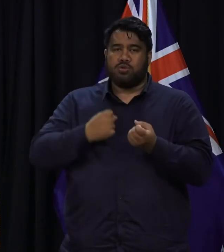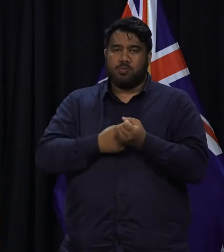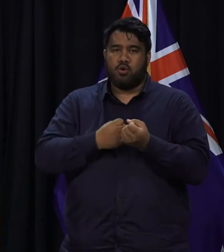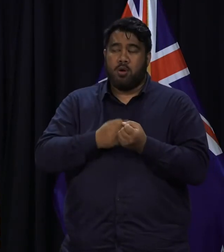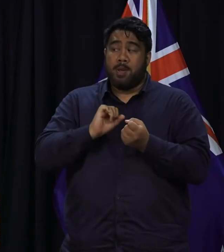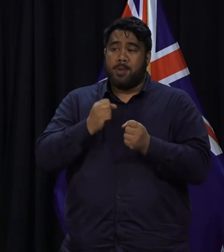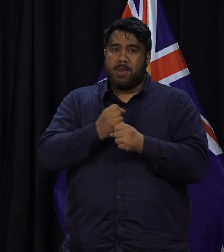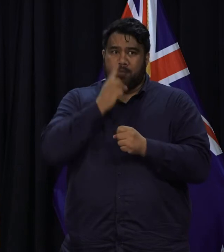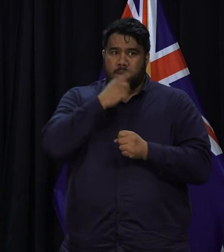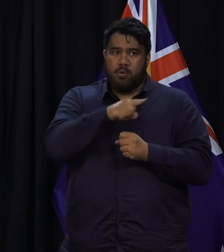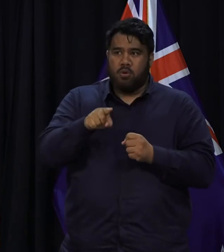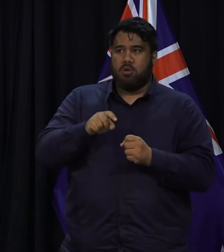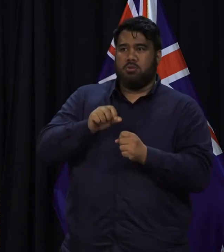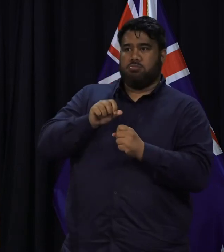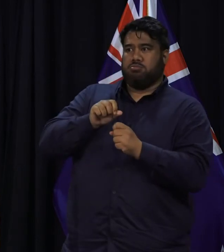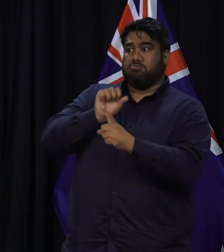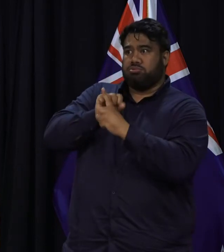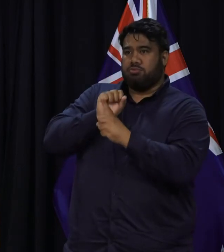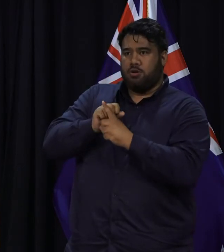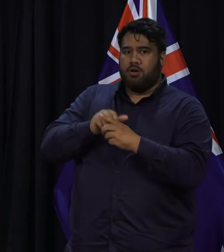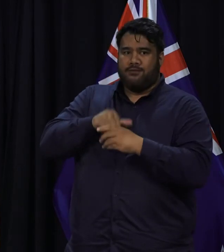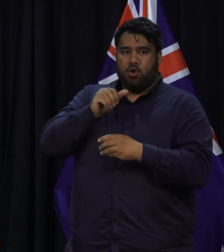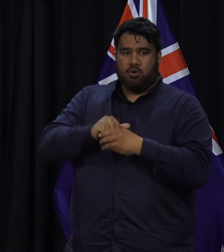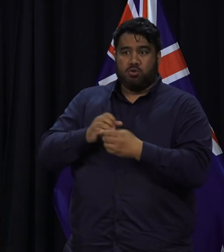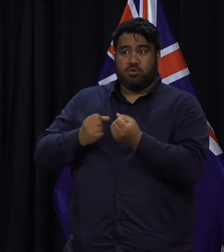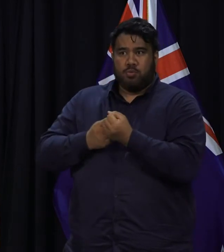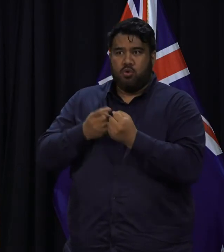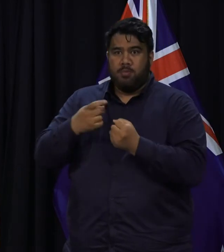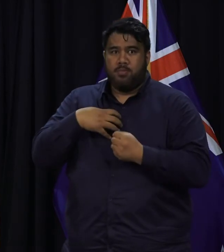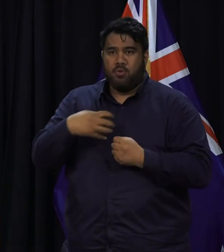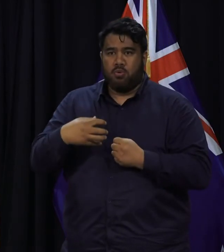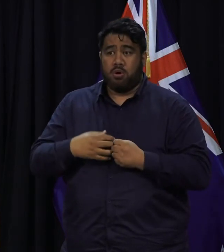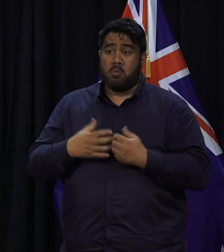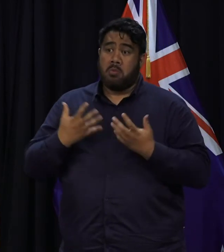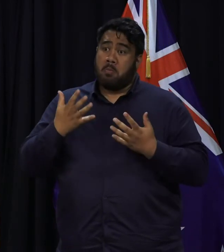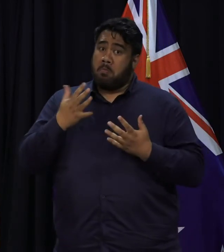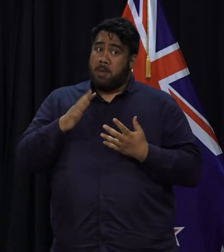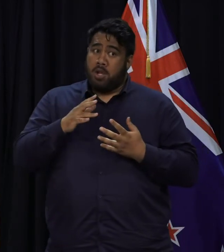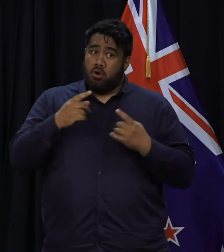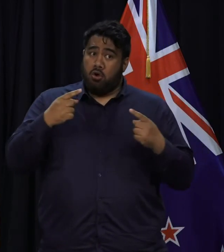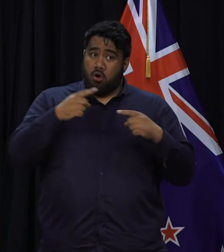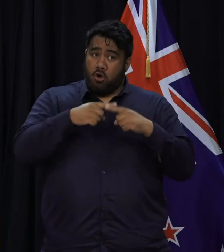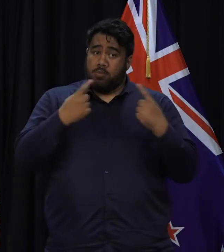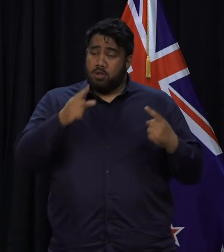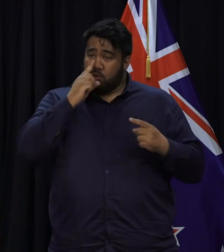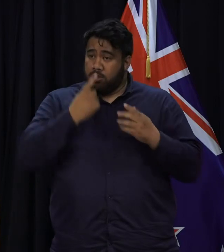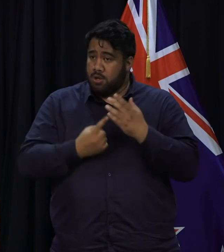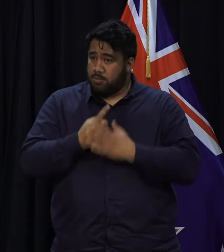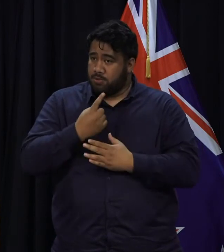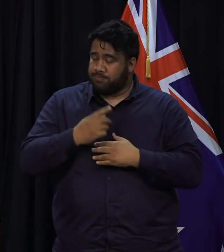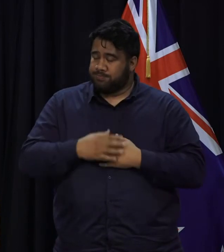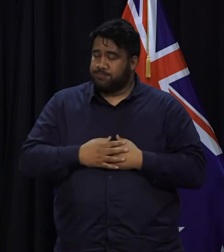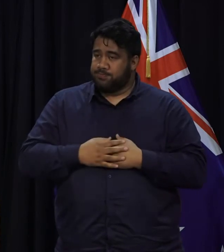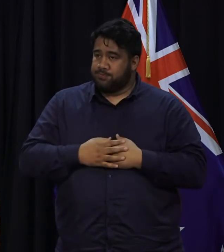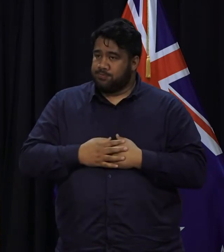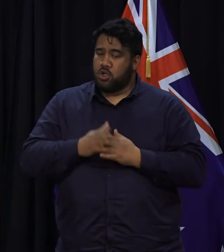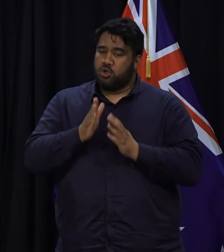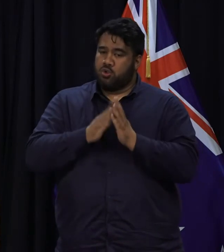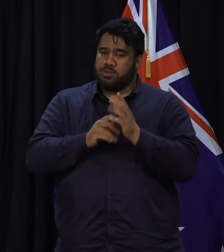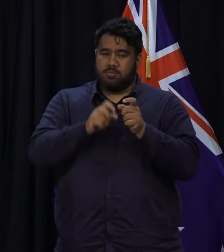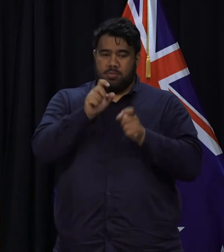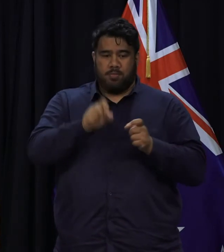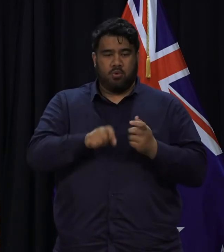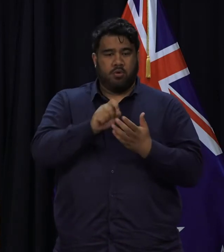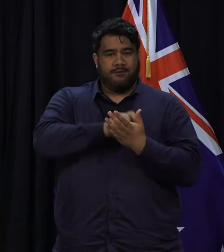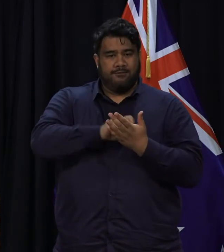not have as well. You know, ultimately, New Zealanders have made up their own minds. They've expressed their own personal opinion. And that ultimately was something